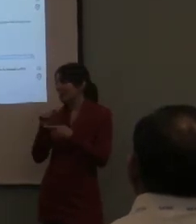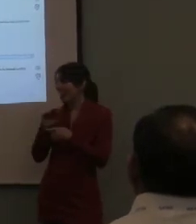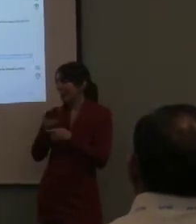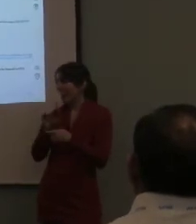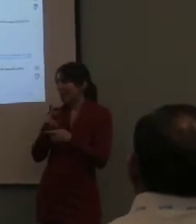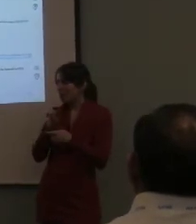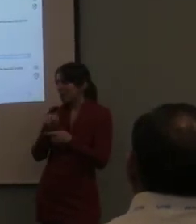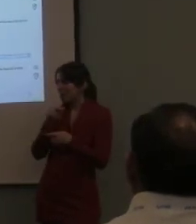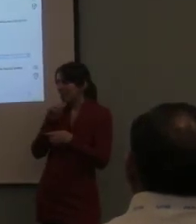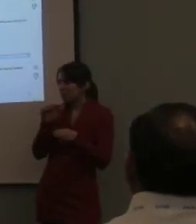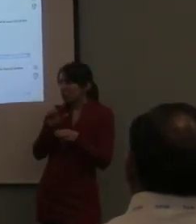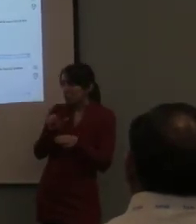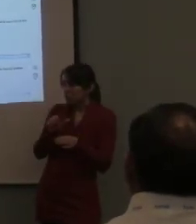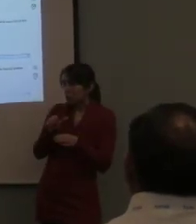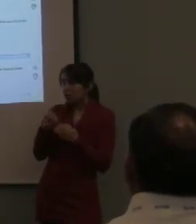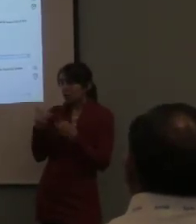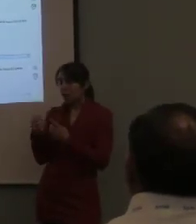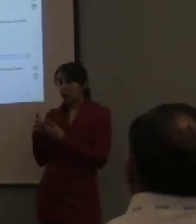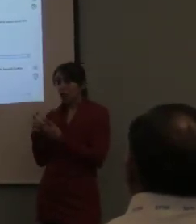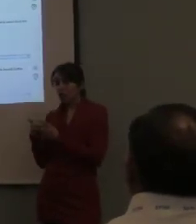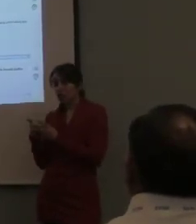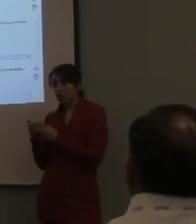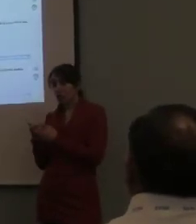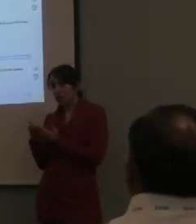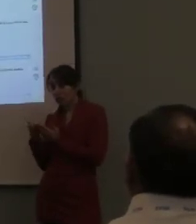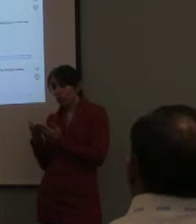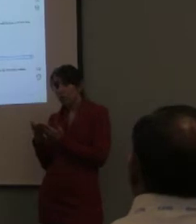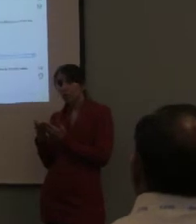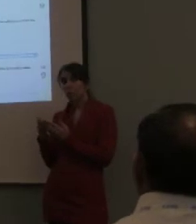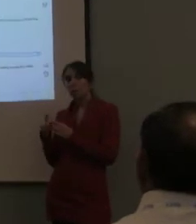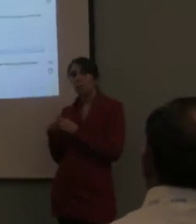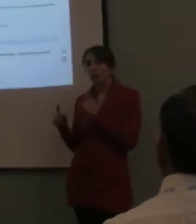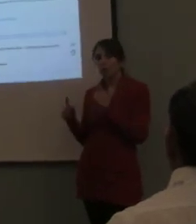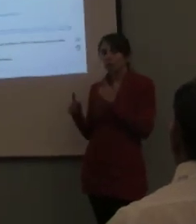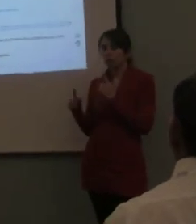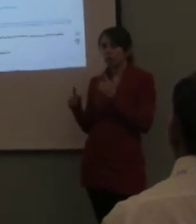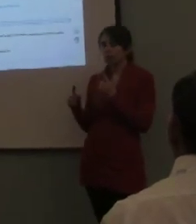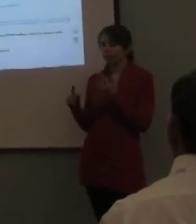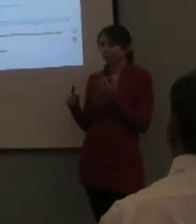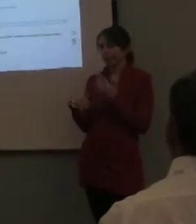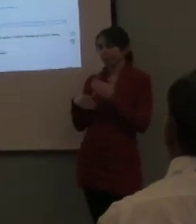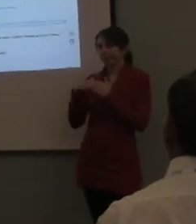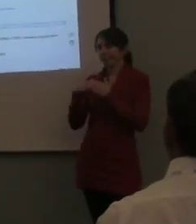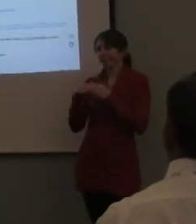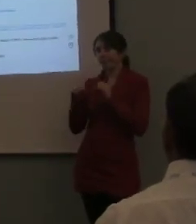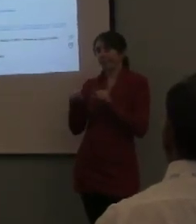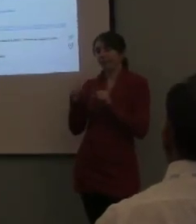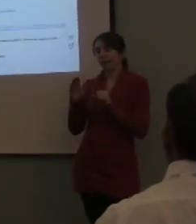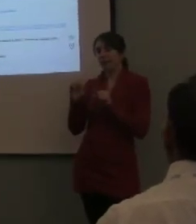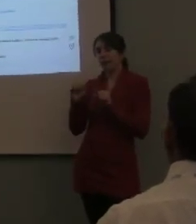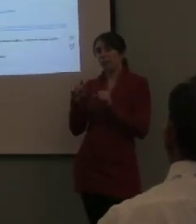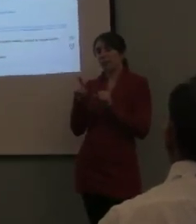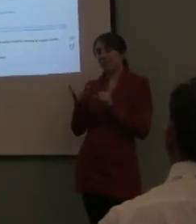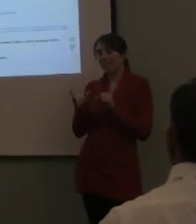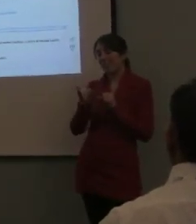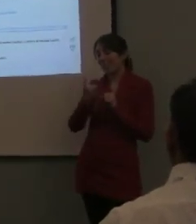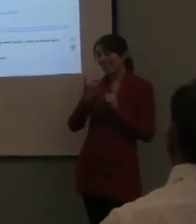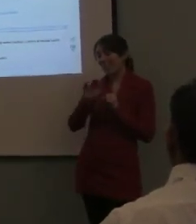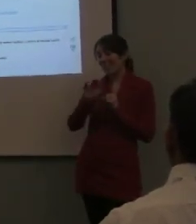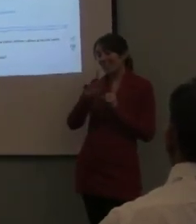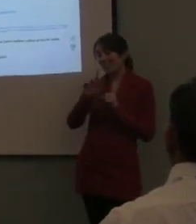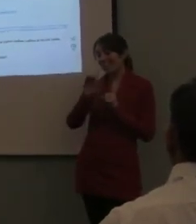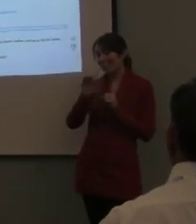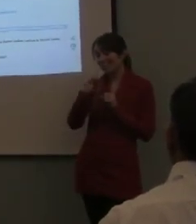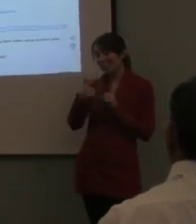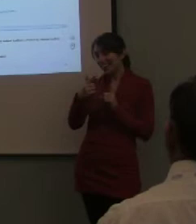though digital books can now give you the capacity, which are indexing and citing. Two things that happen inside